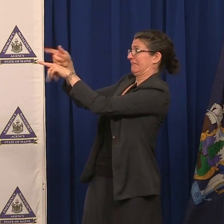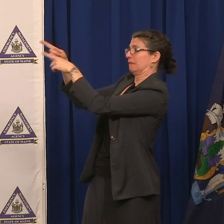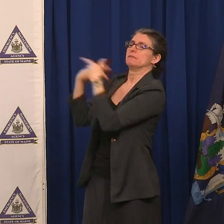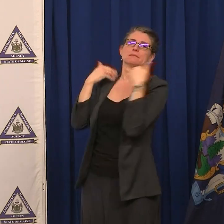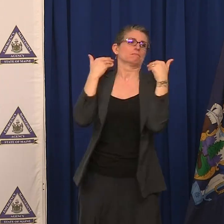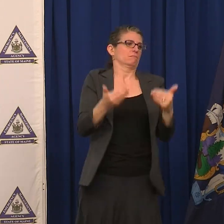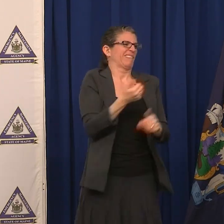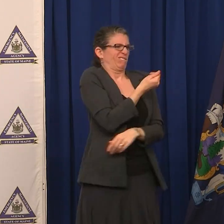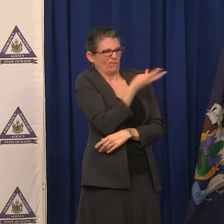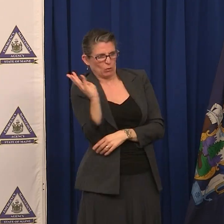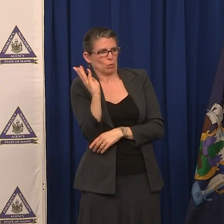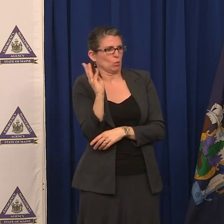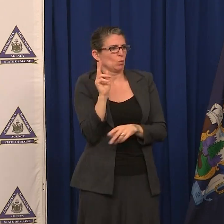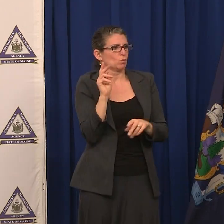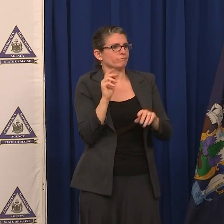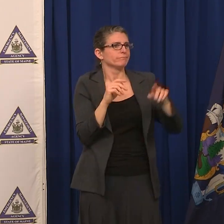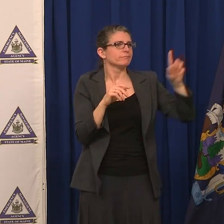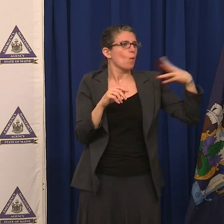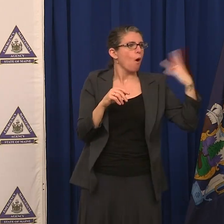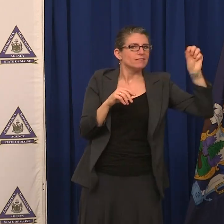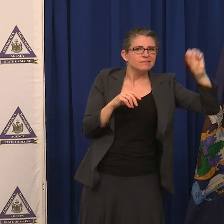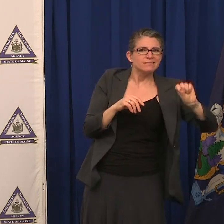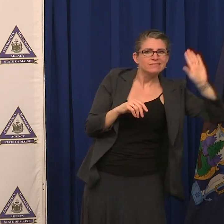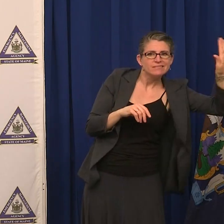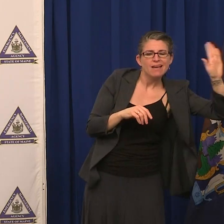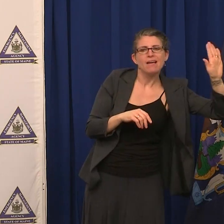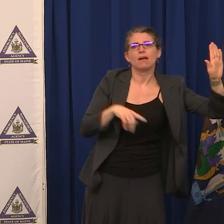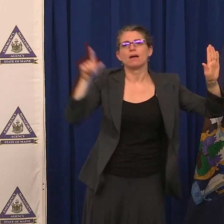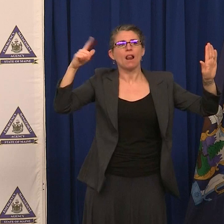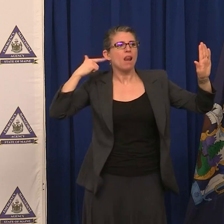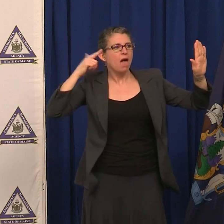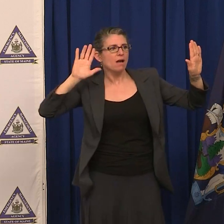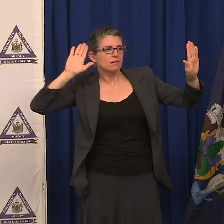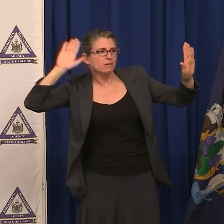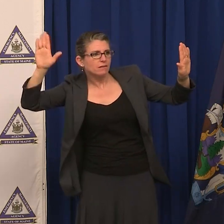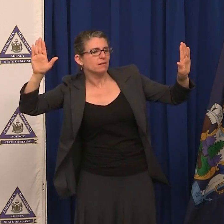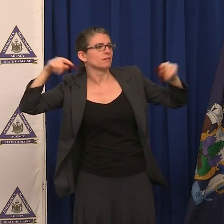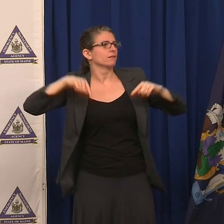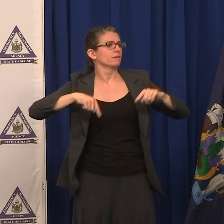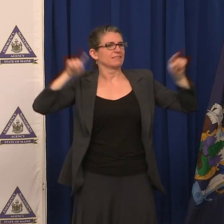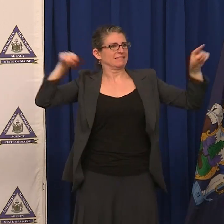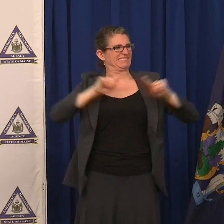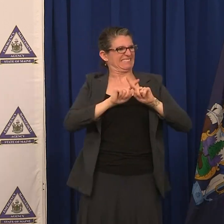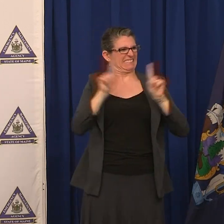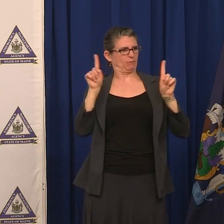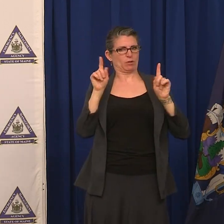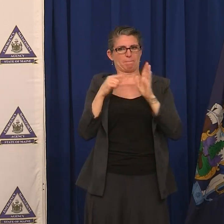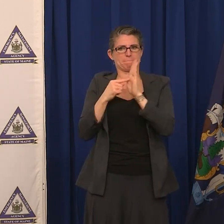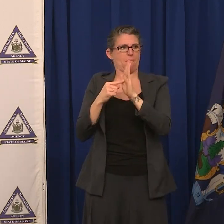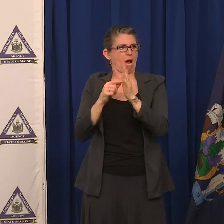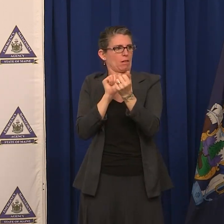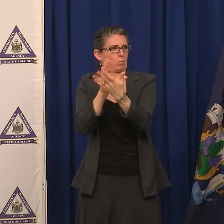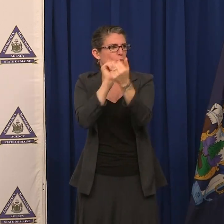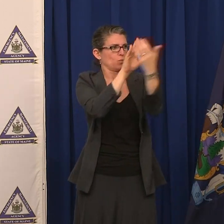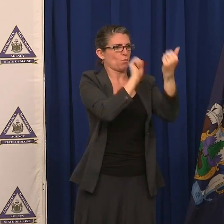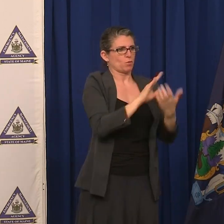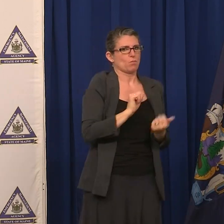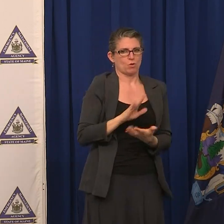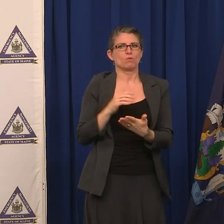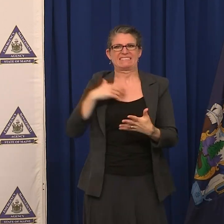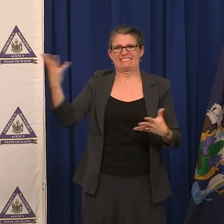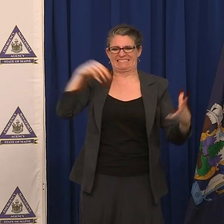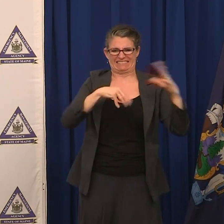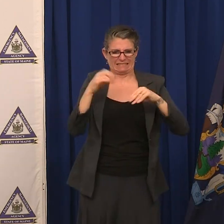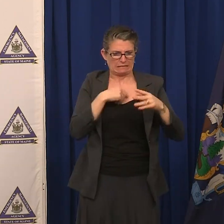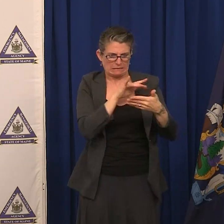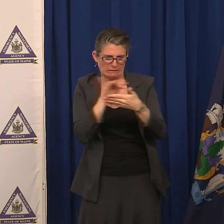the answer. It's intended to provide us a broad range of answers so that we can think about how our planning should go. Again, I